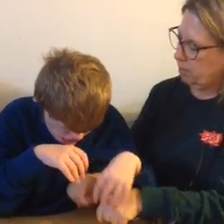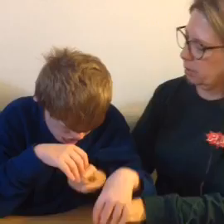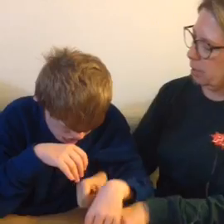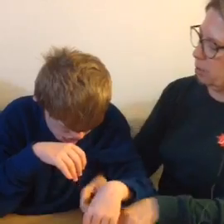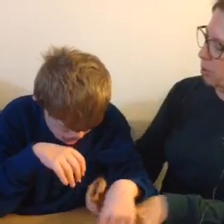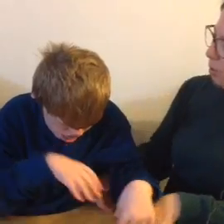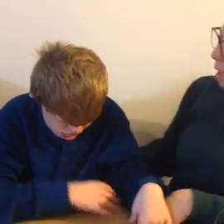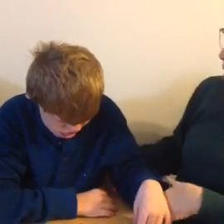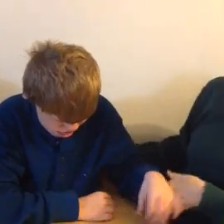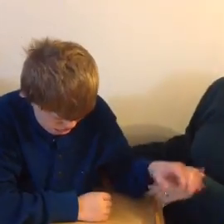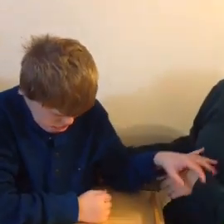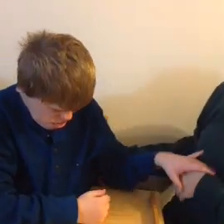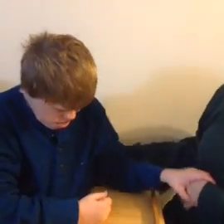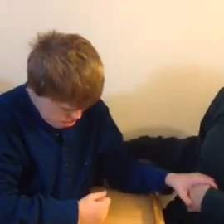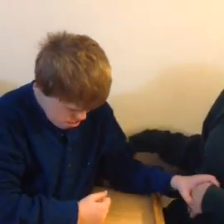Can you do socks?